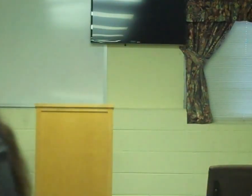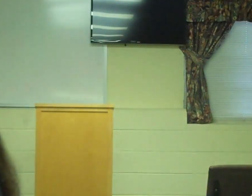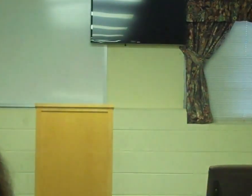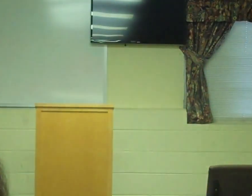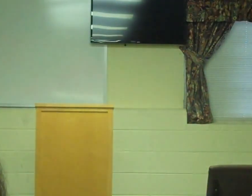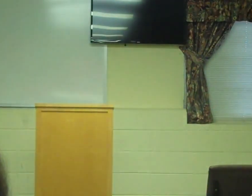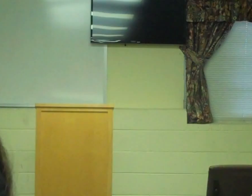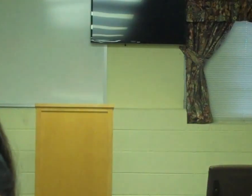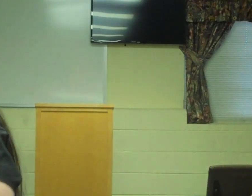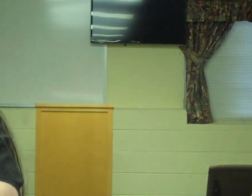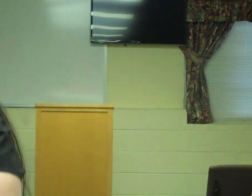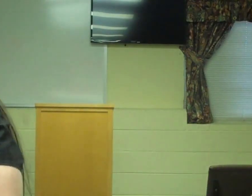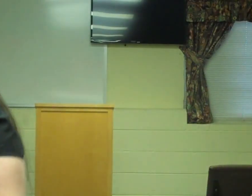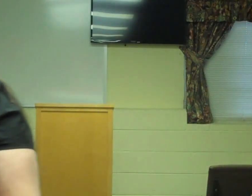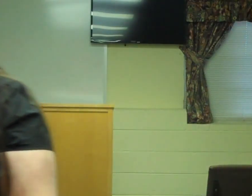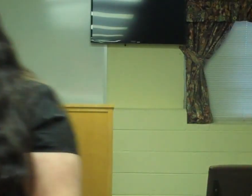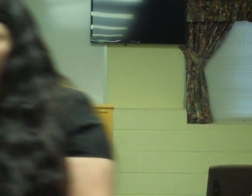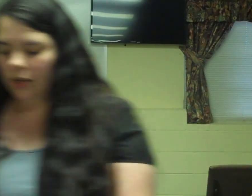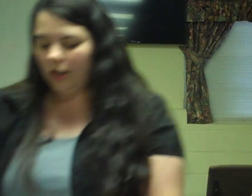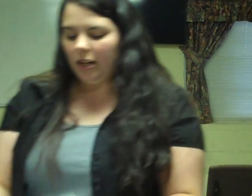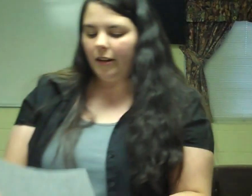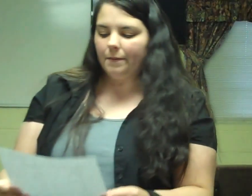for that in a second and I'm confused.